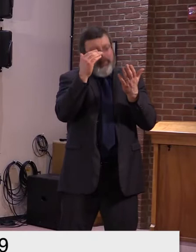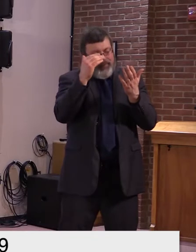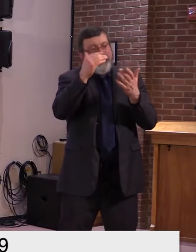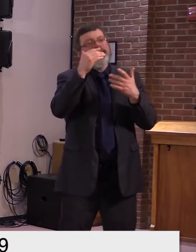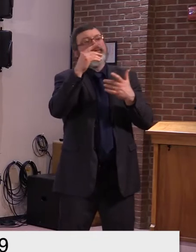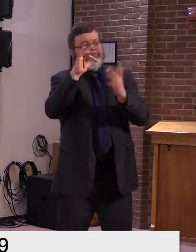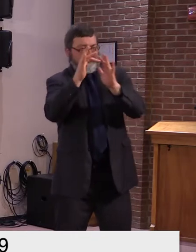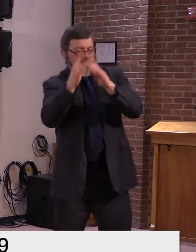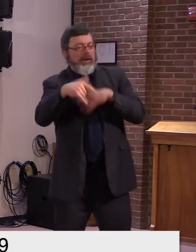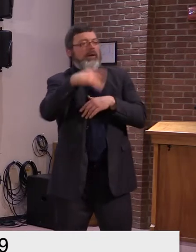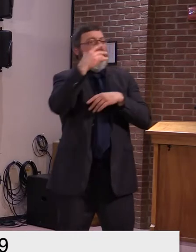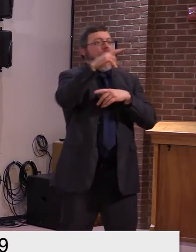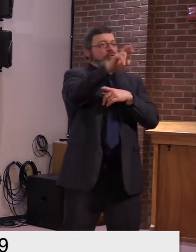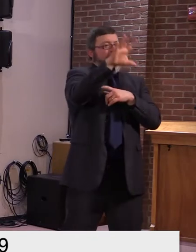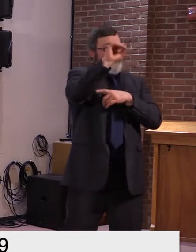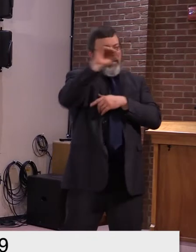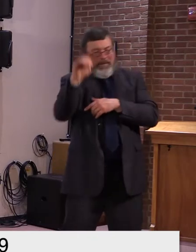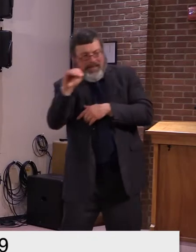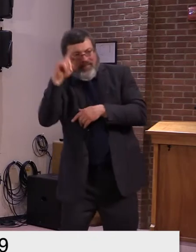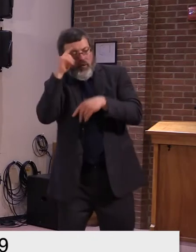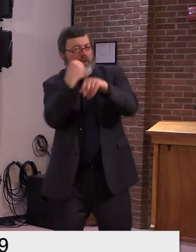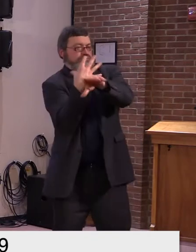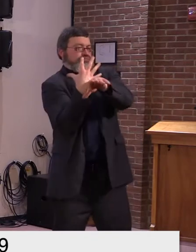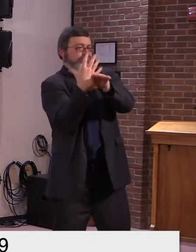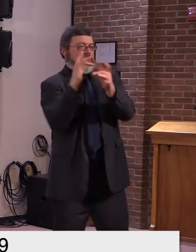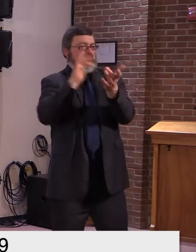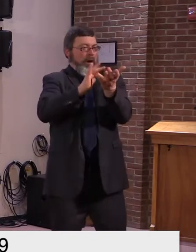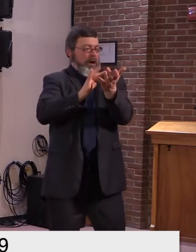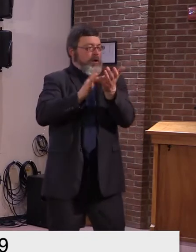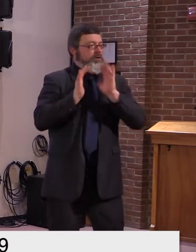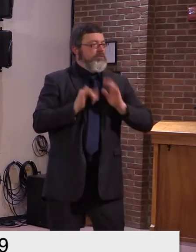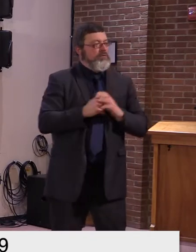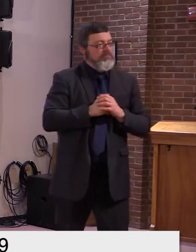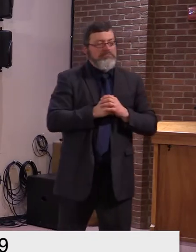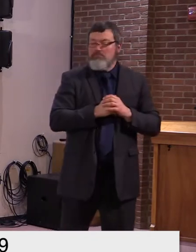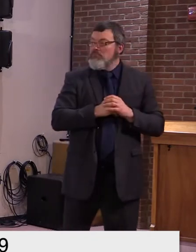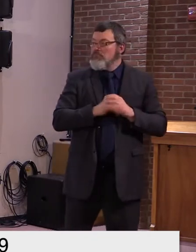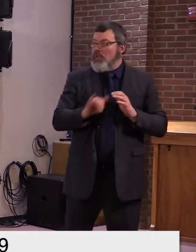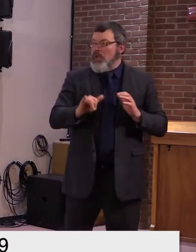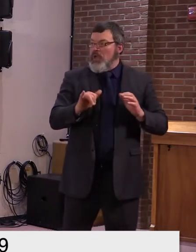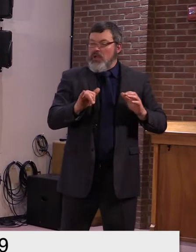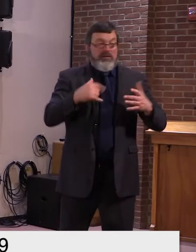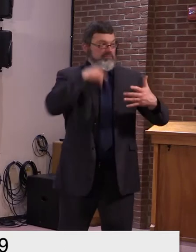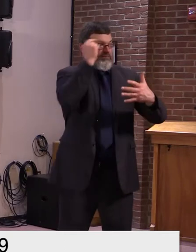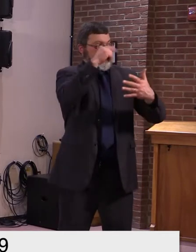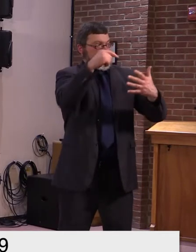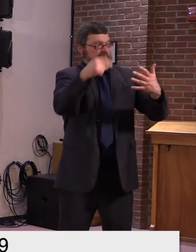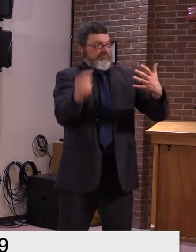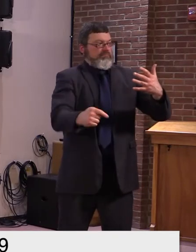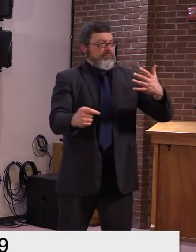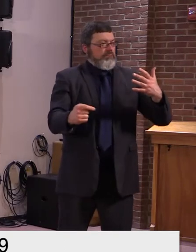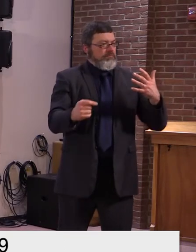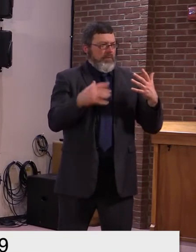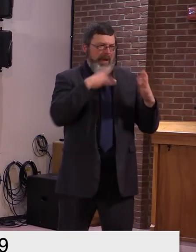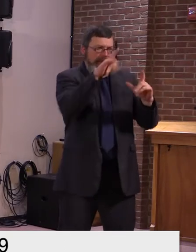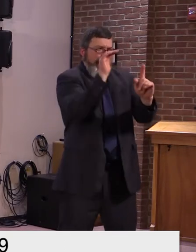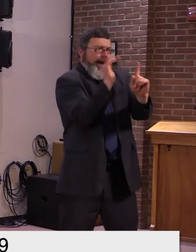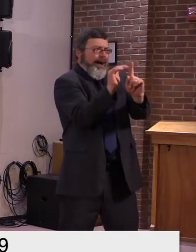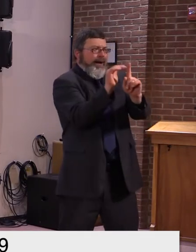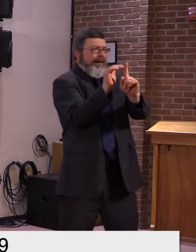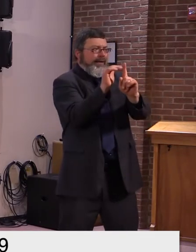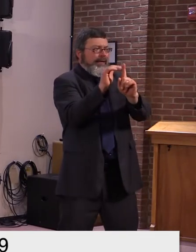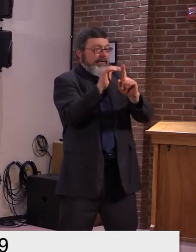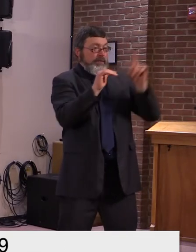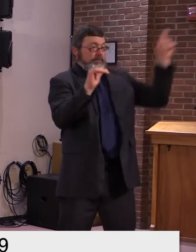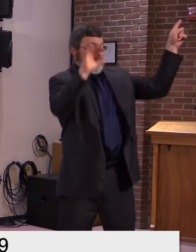And by the way, it was Vermont, you know, the mapping. I don't know if you remember this. But the FCC was telling us